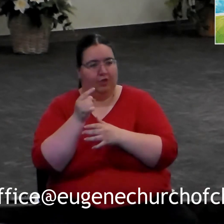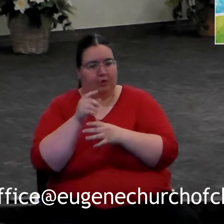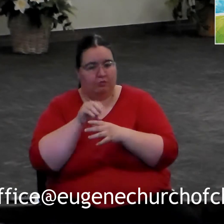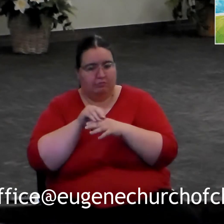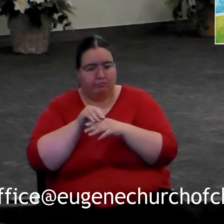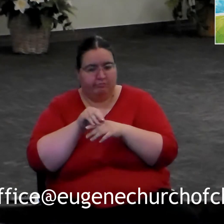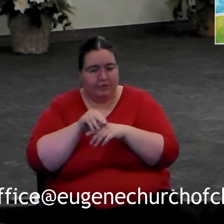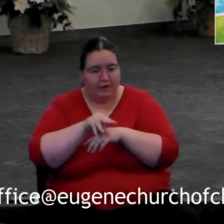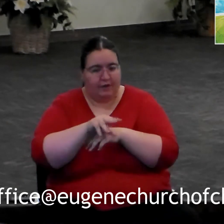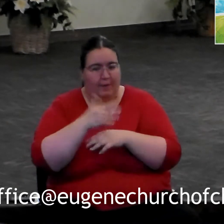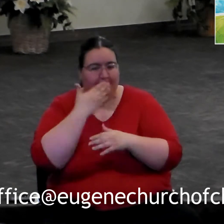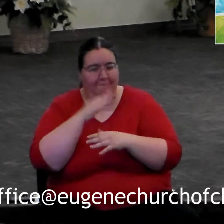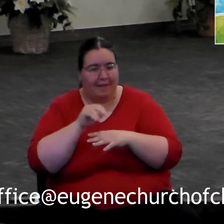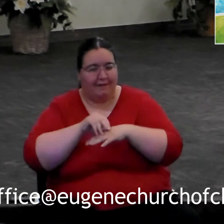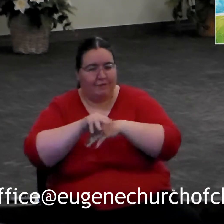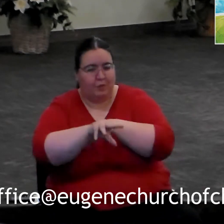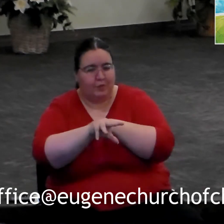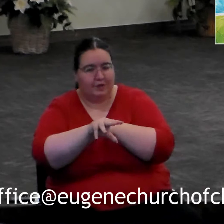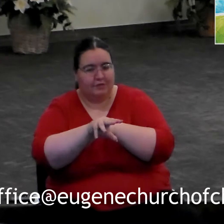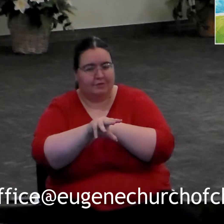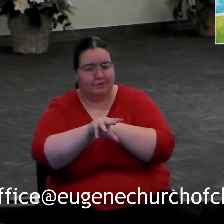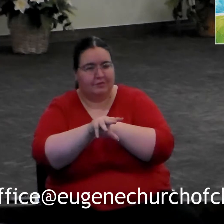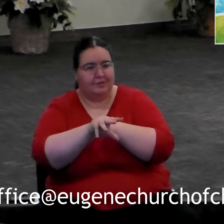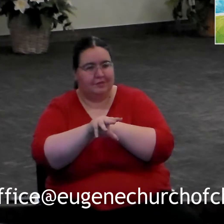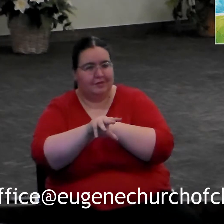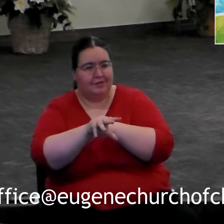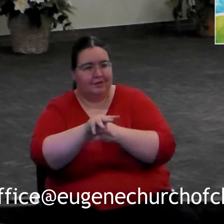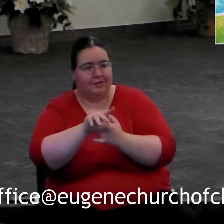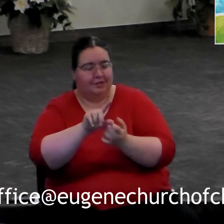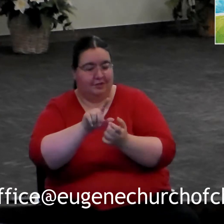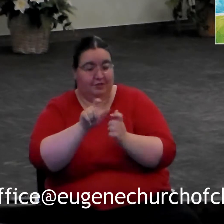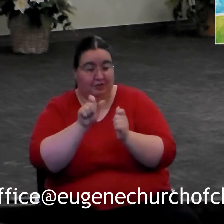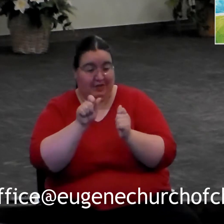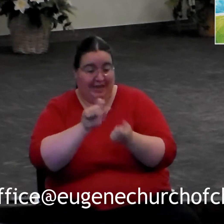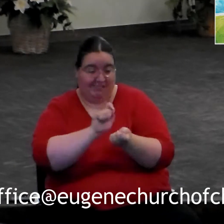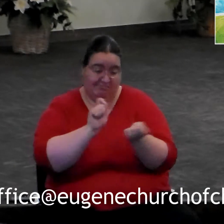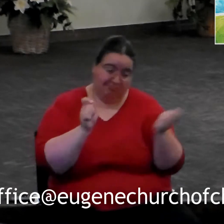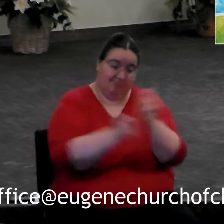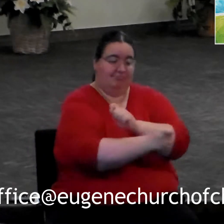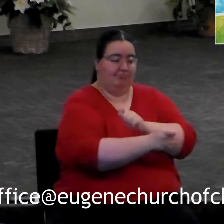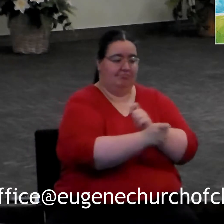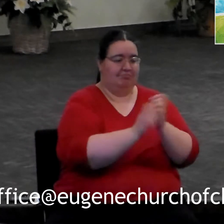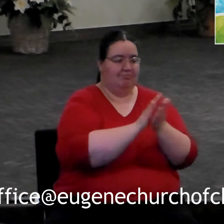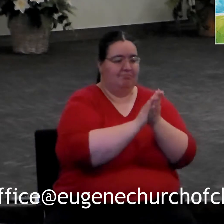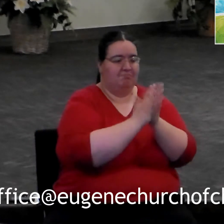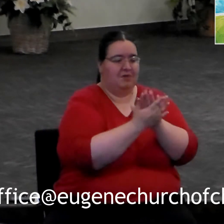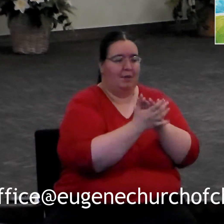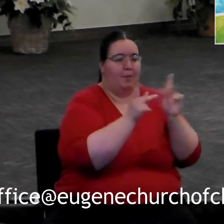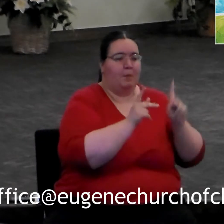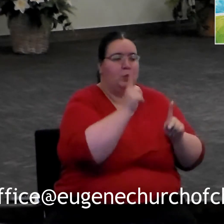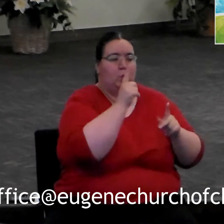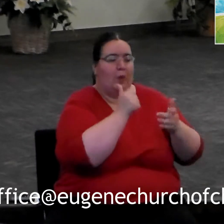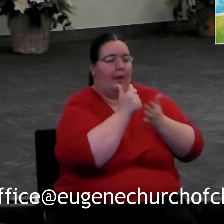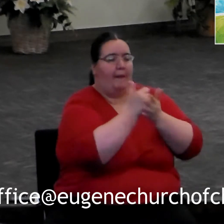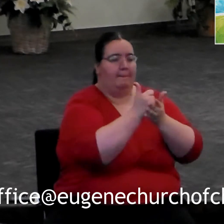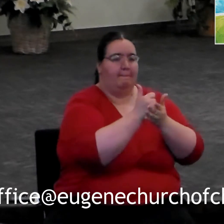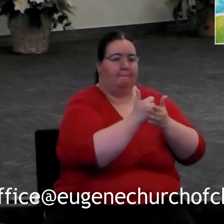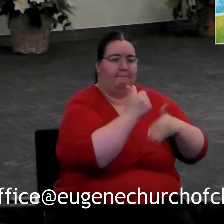seems to be in the way, as Peter is in this case, to someone who is helping things move forward. Or maybe you can go